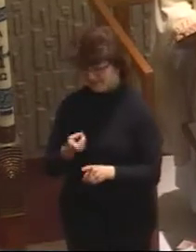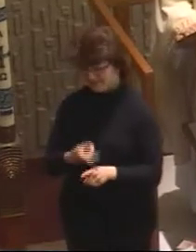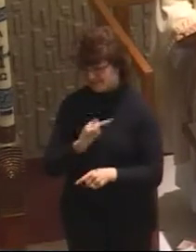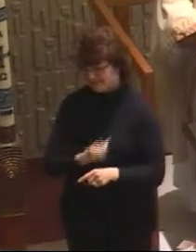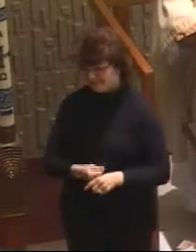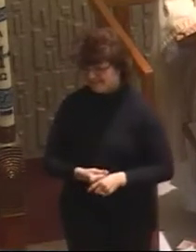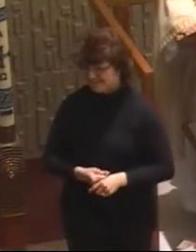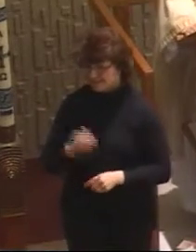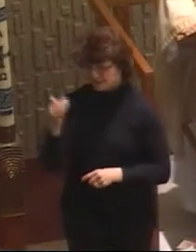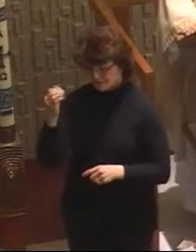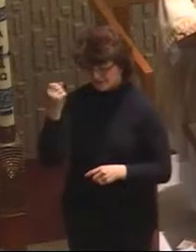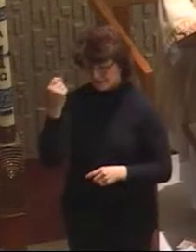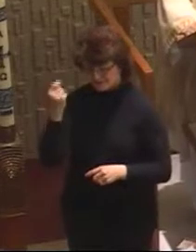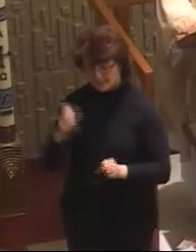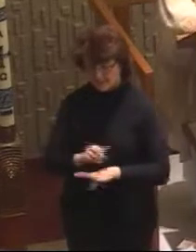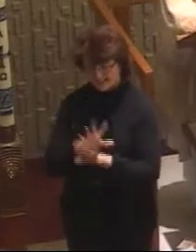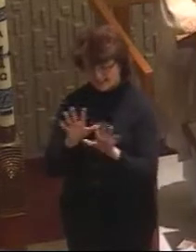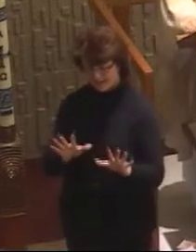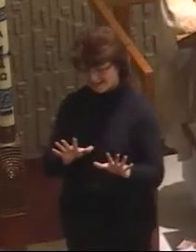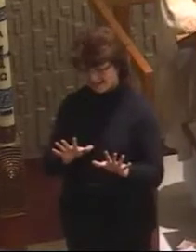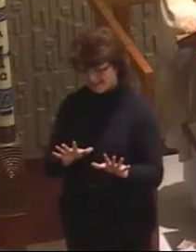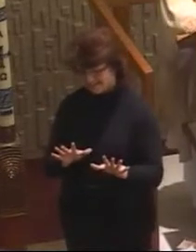you will understand very clearly.